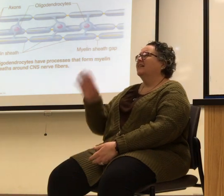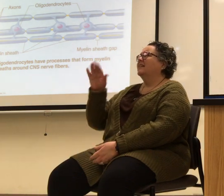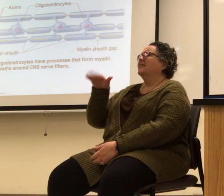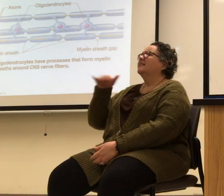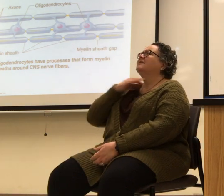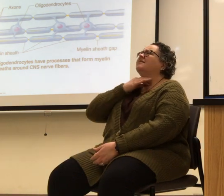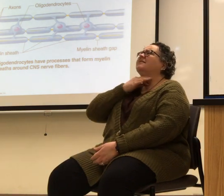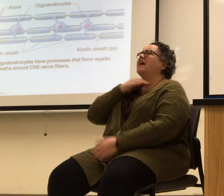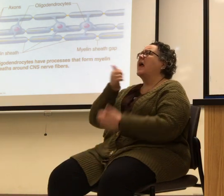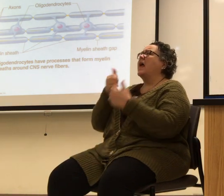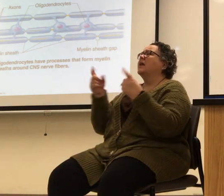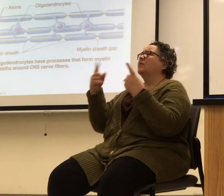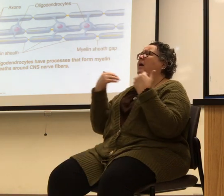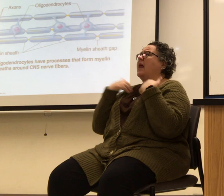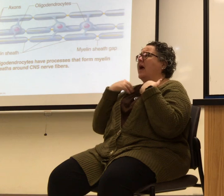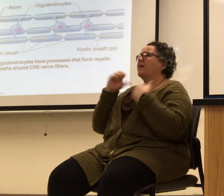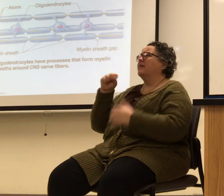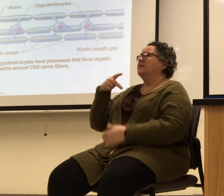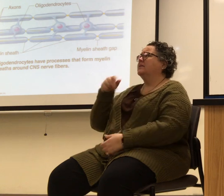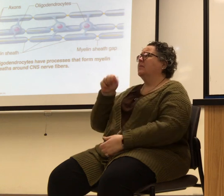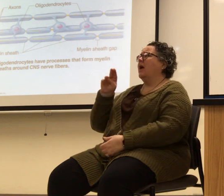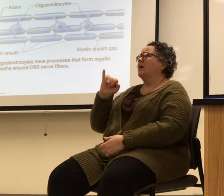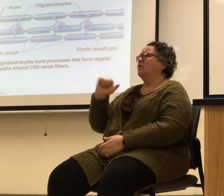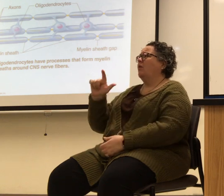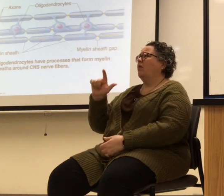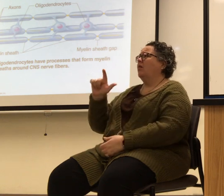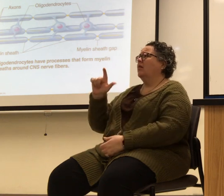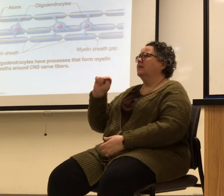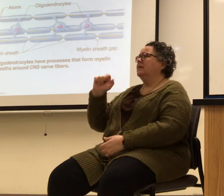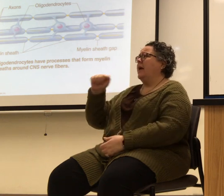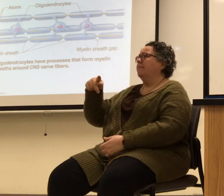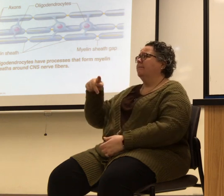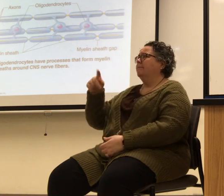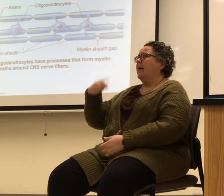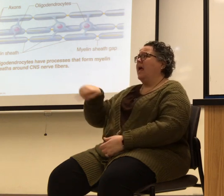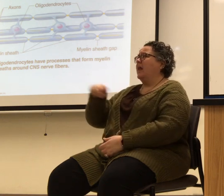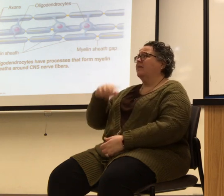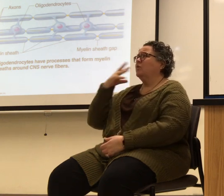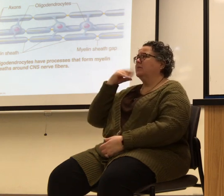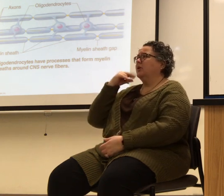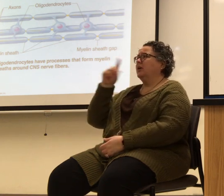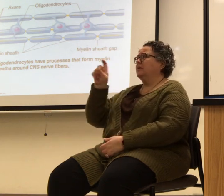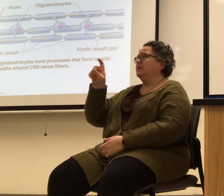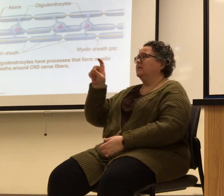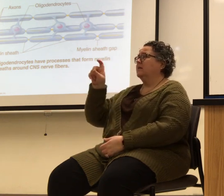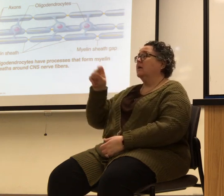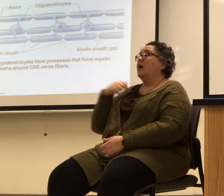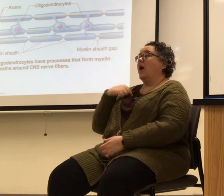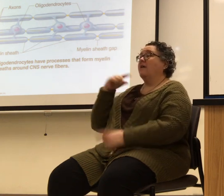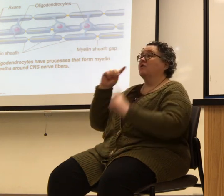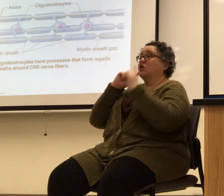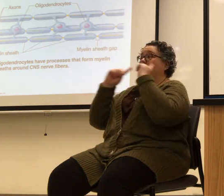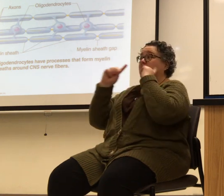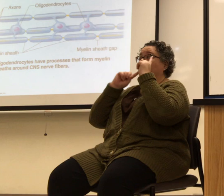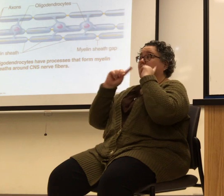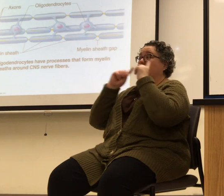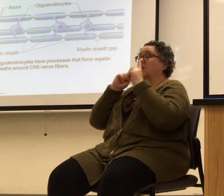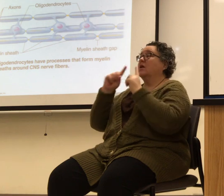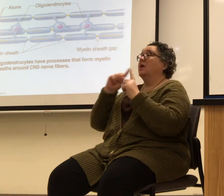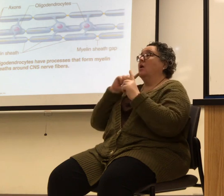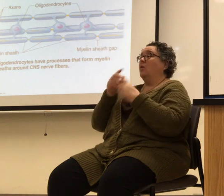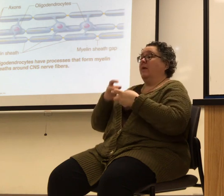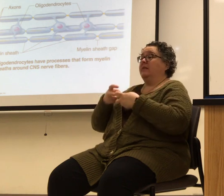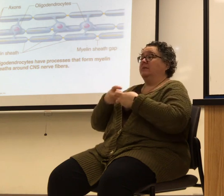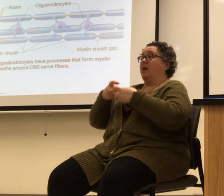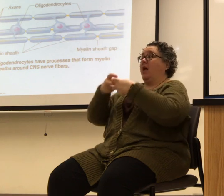It's kind of a rare procedure. I've heard that when you get a spinal tap and you remove even a little bit of that fluid,